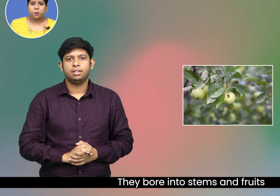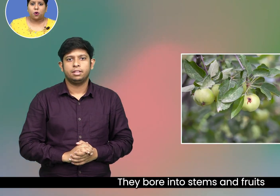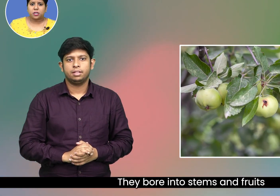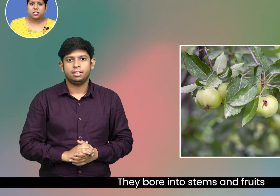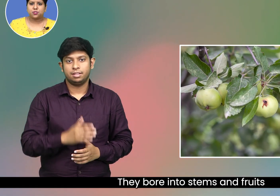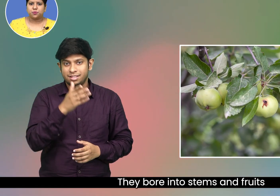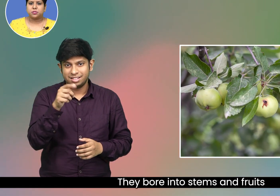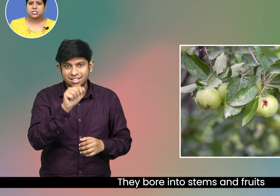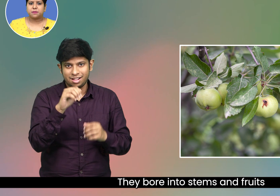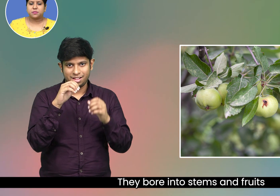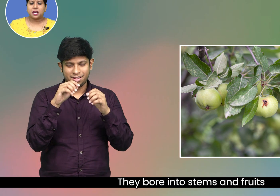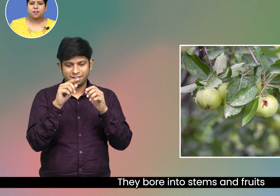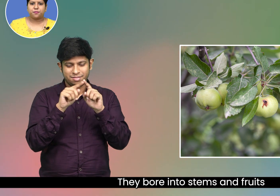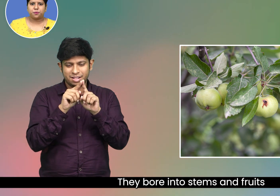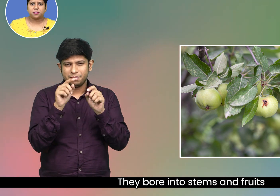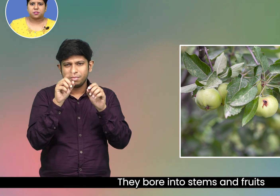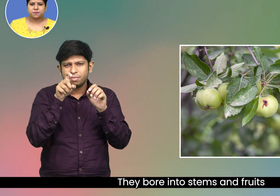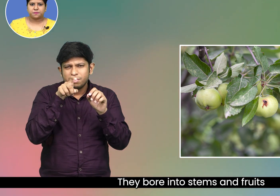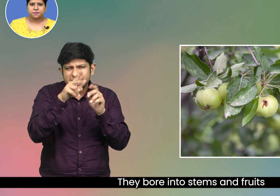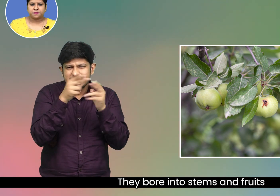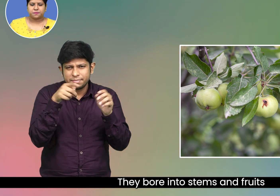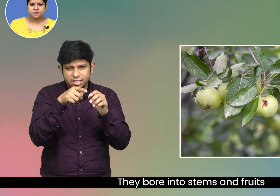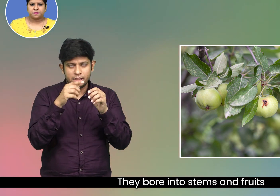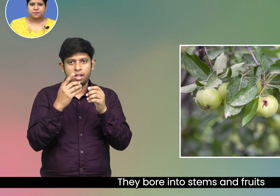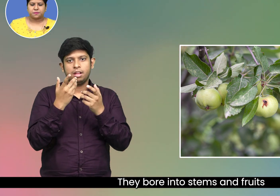They bore into stems and fruits.